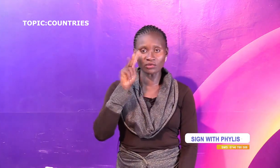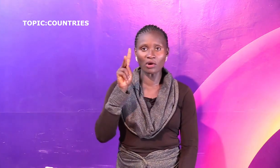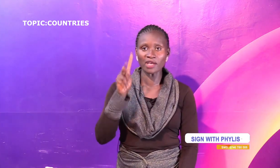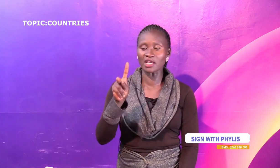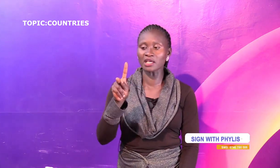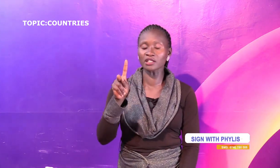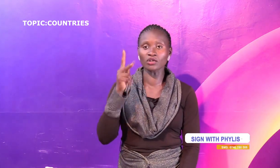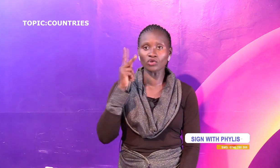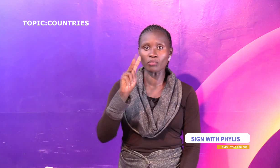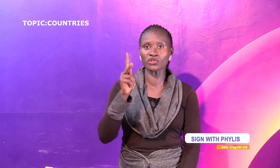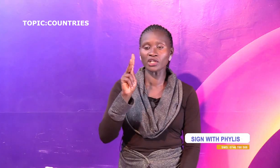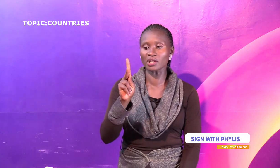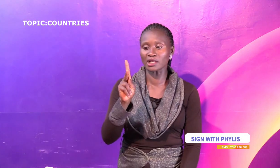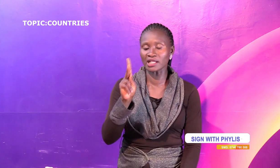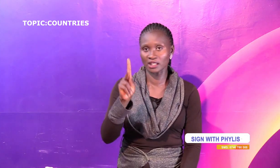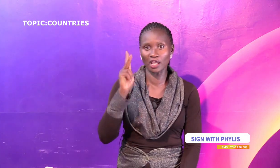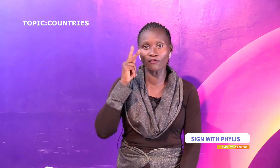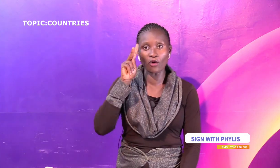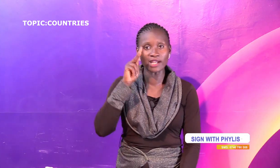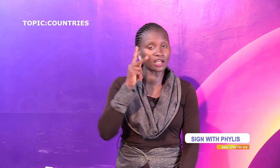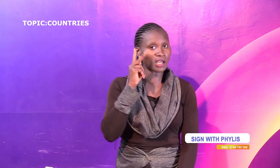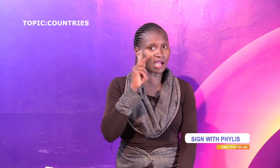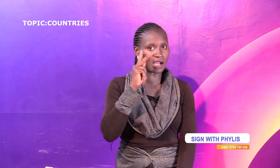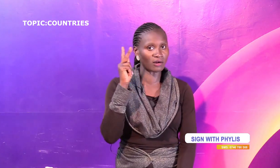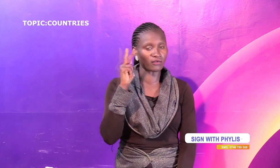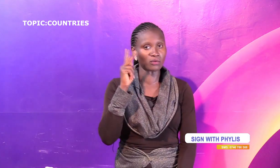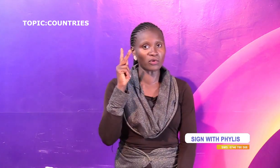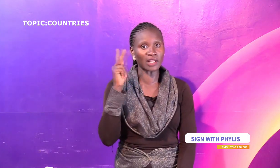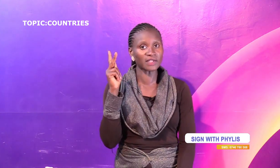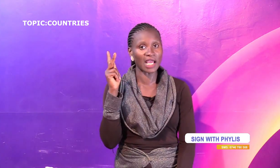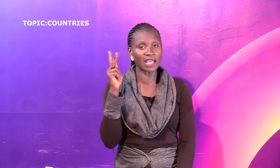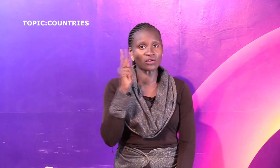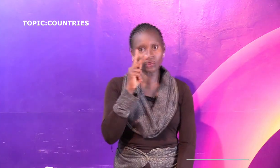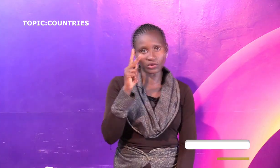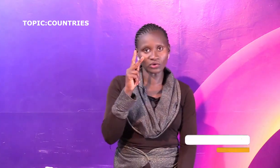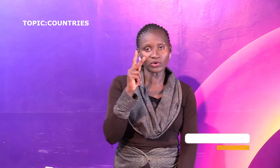making it, you are pushing letter K forward from your left eye or on your